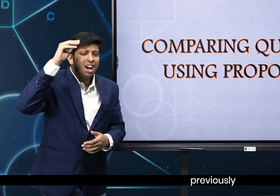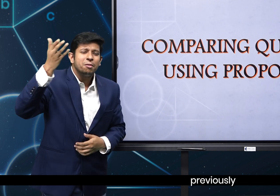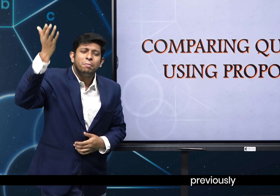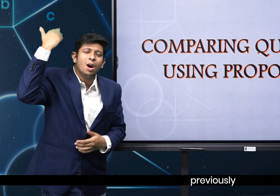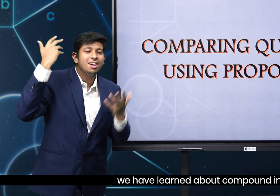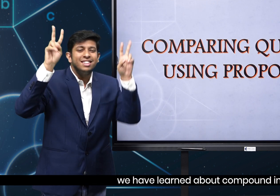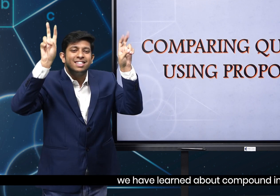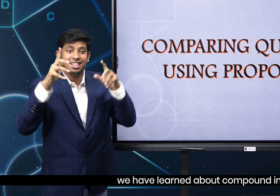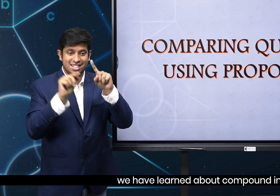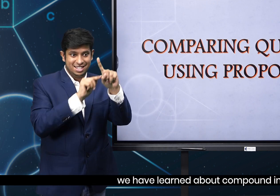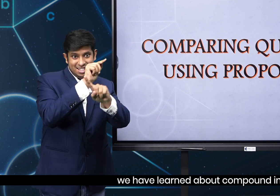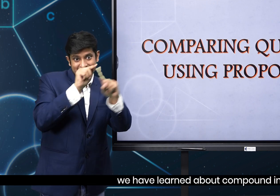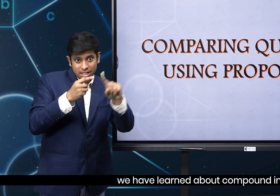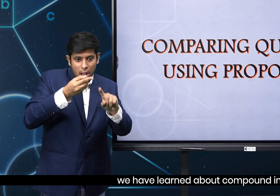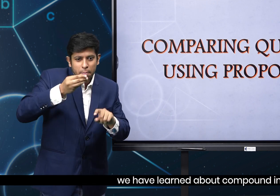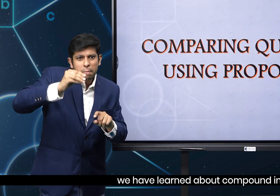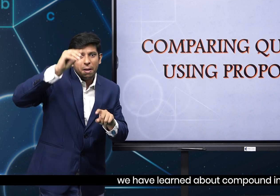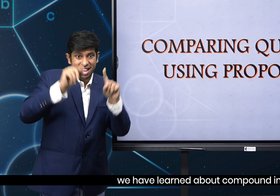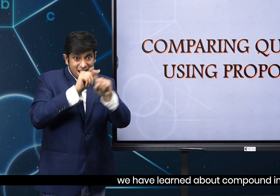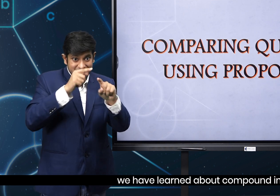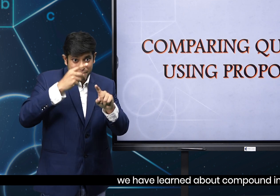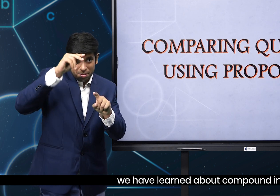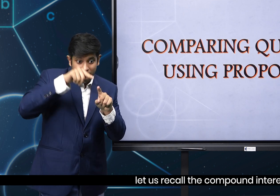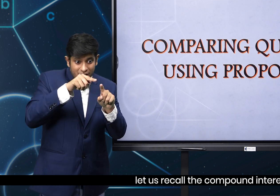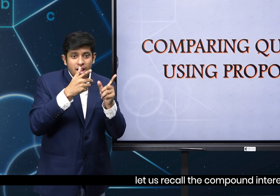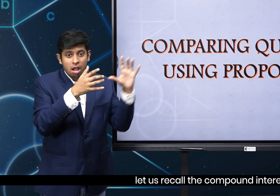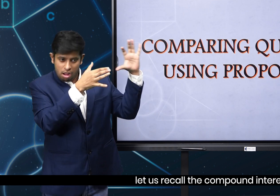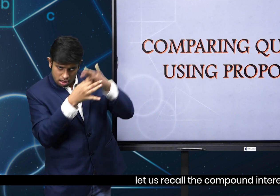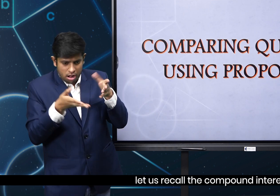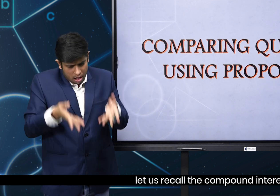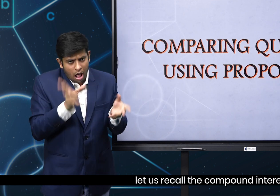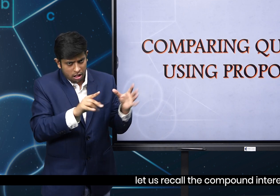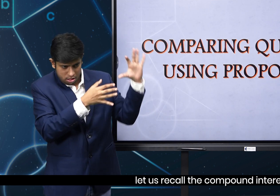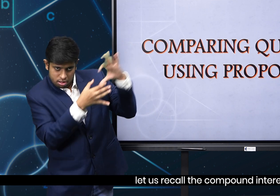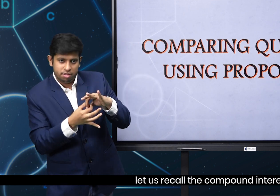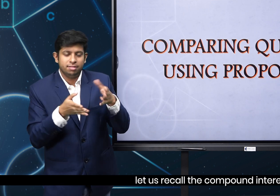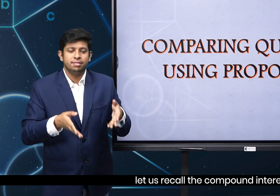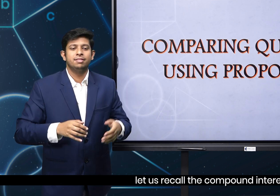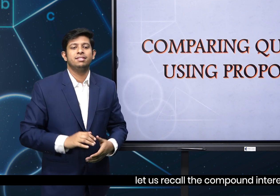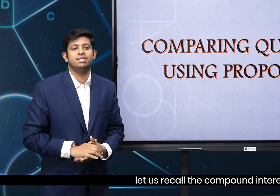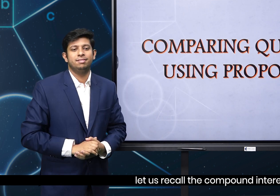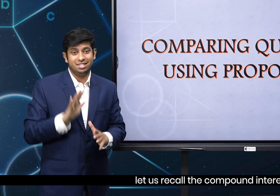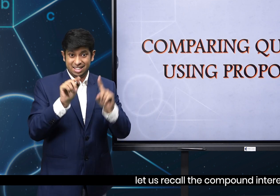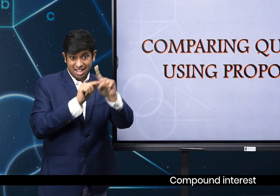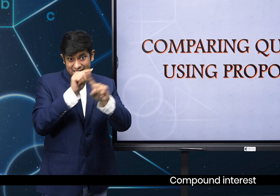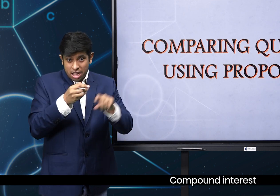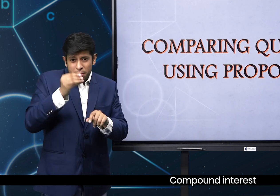Previously, we have learned about compound interest. Let us recall the compound interest. Compound